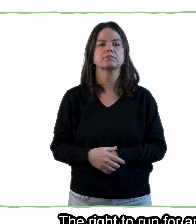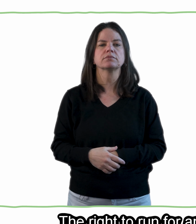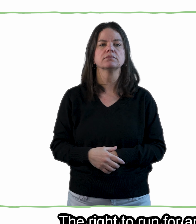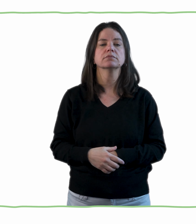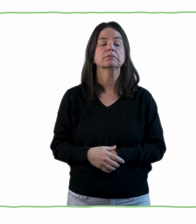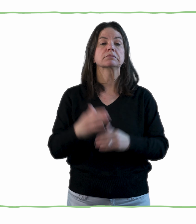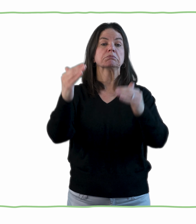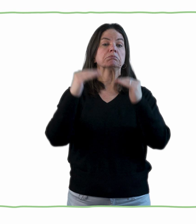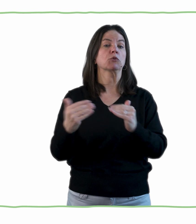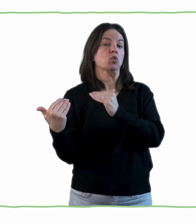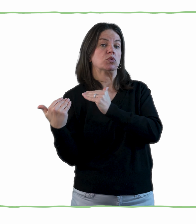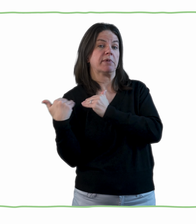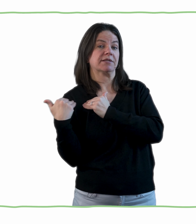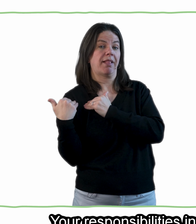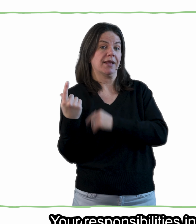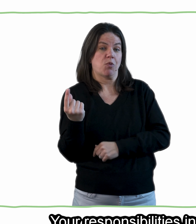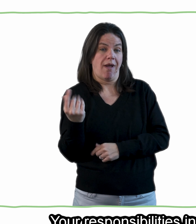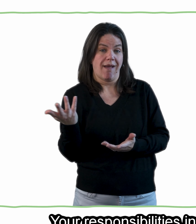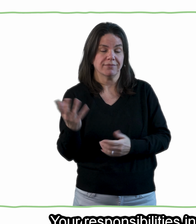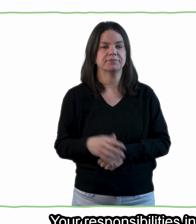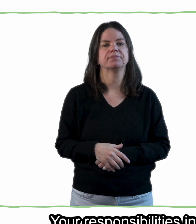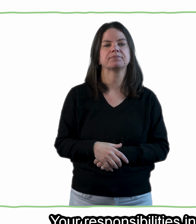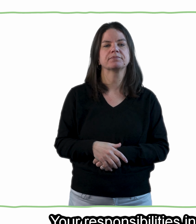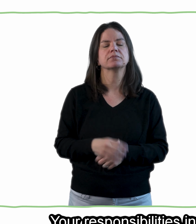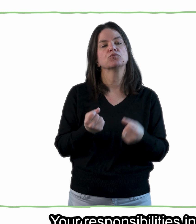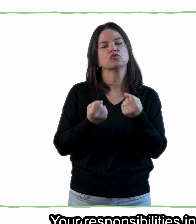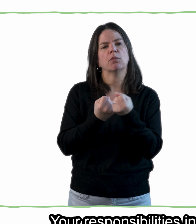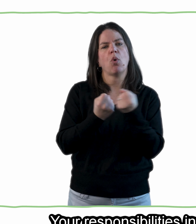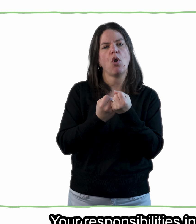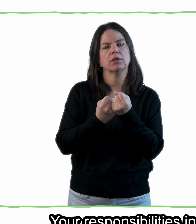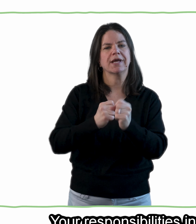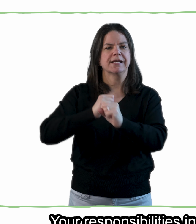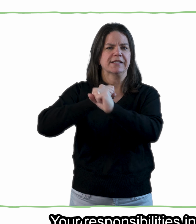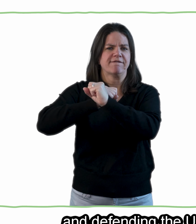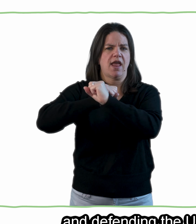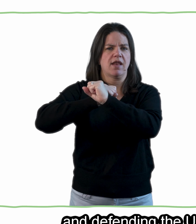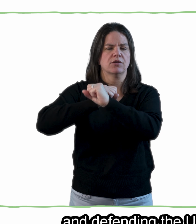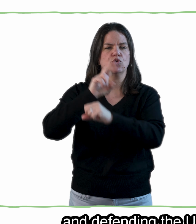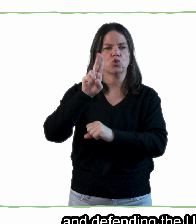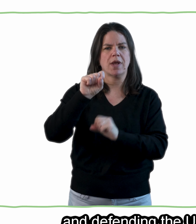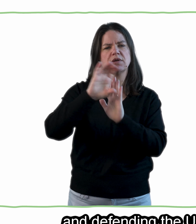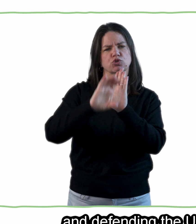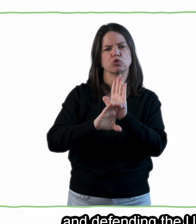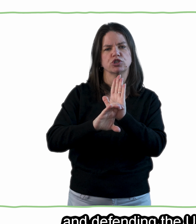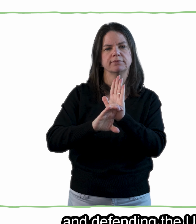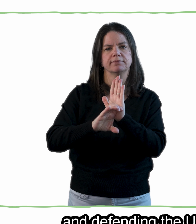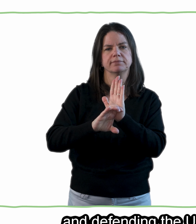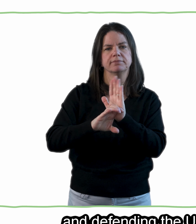office. Your responsibilities include supporting and defending the U.S. Constitution,